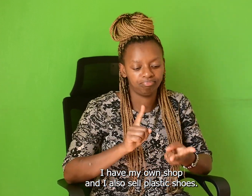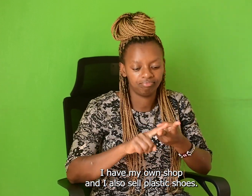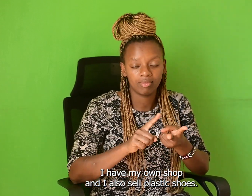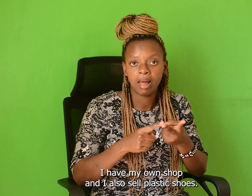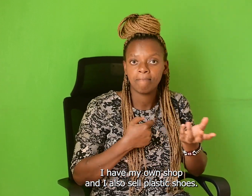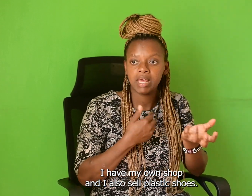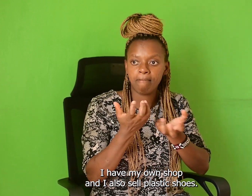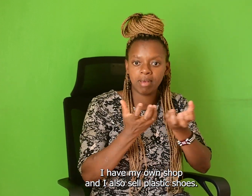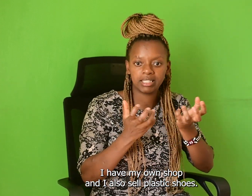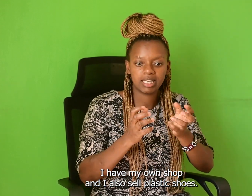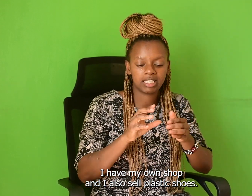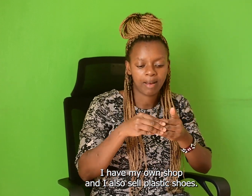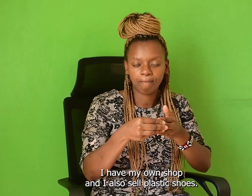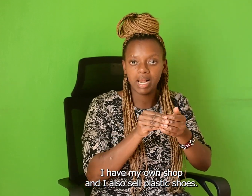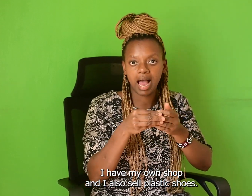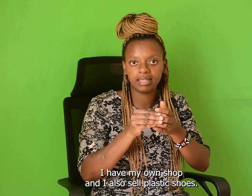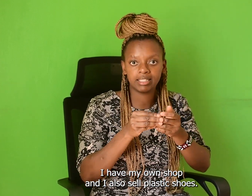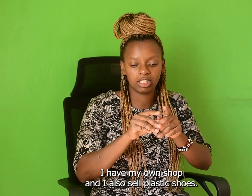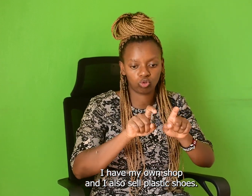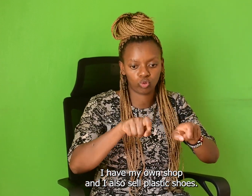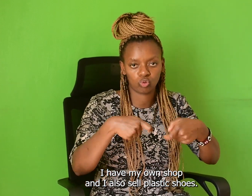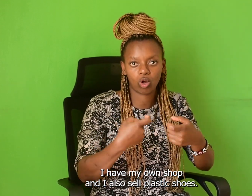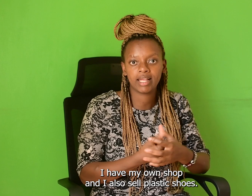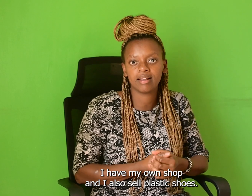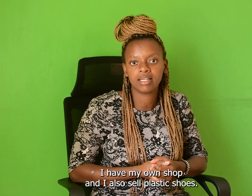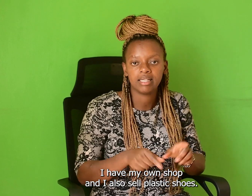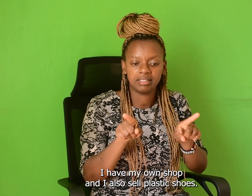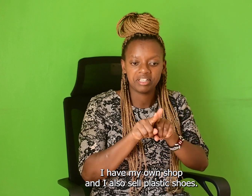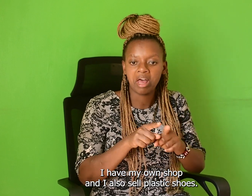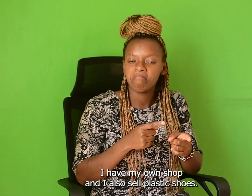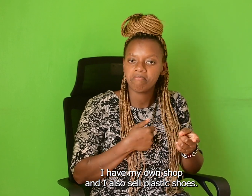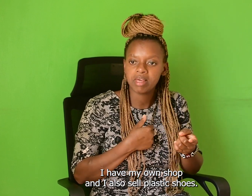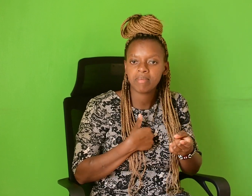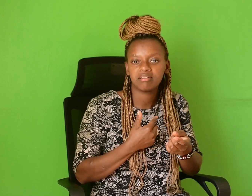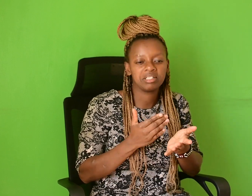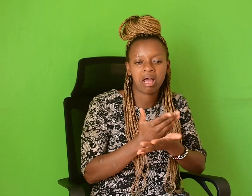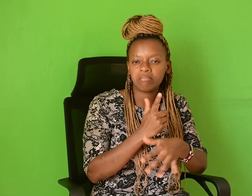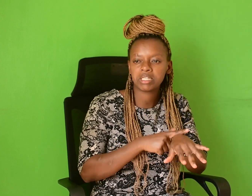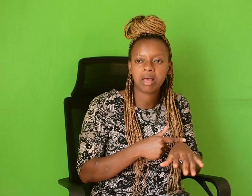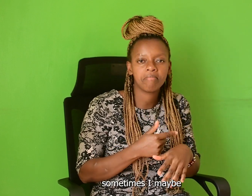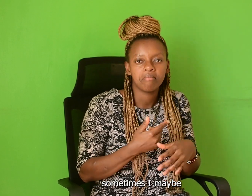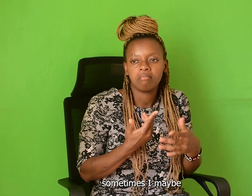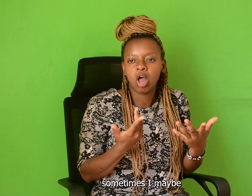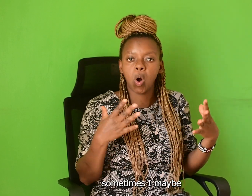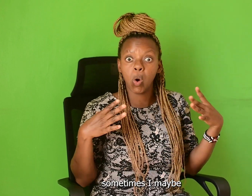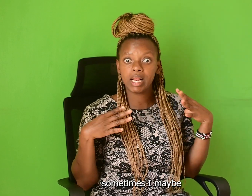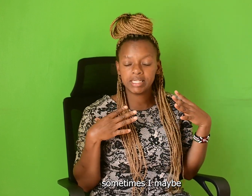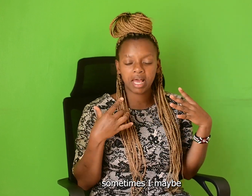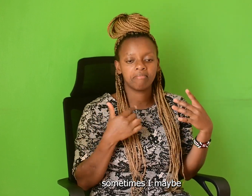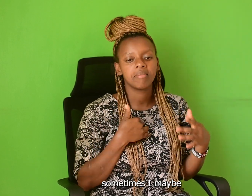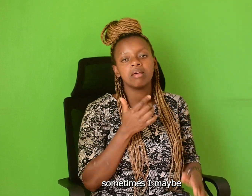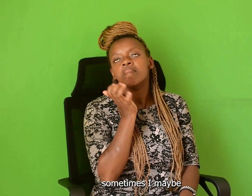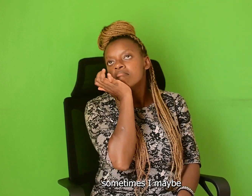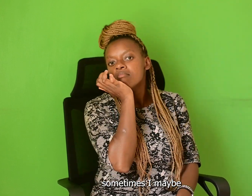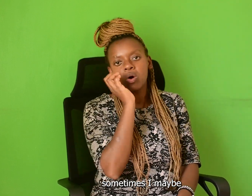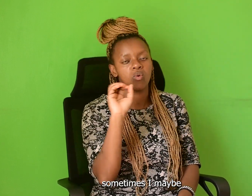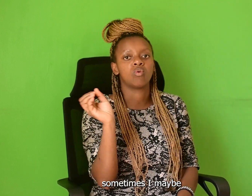own shop. And I also sell plastic shoes. Sometimes